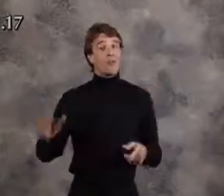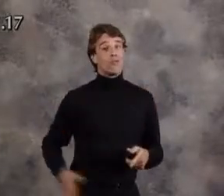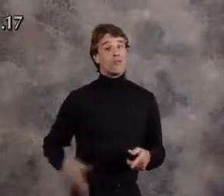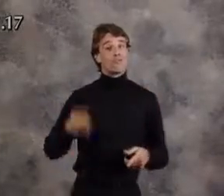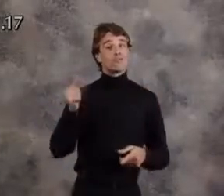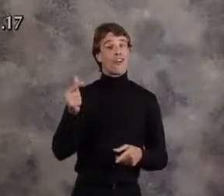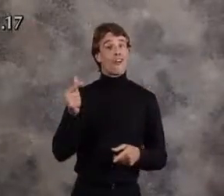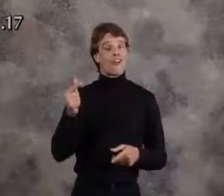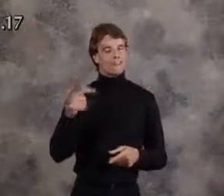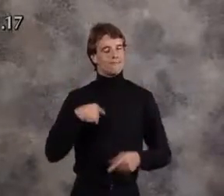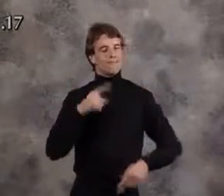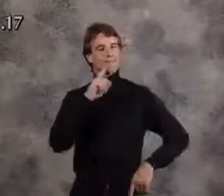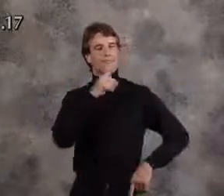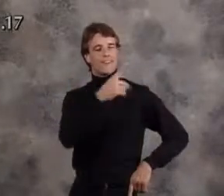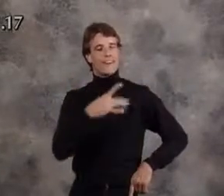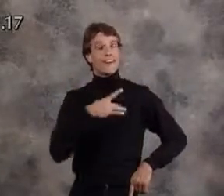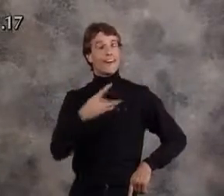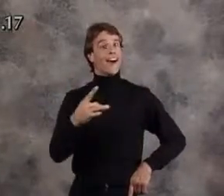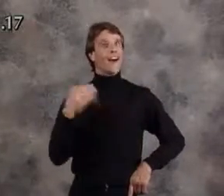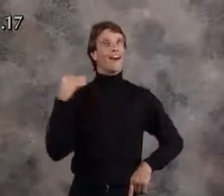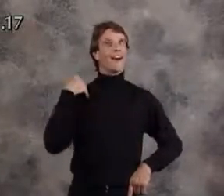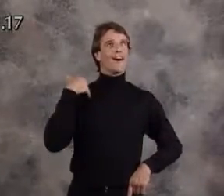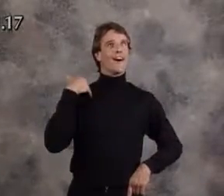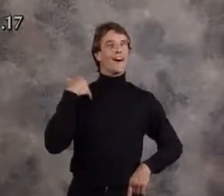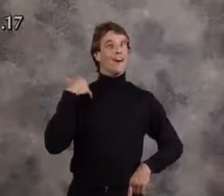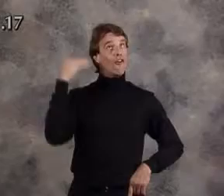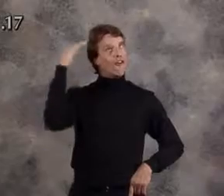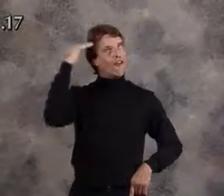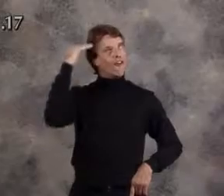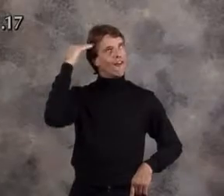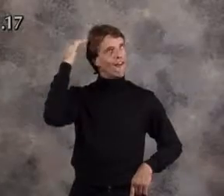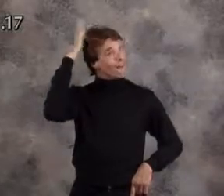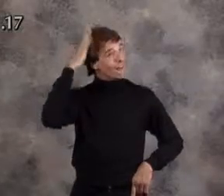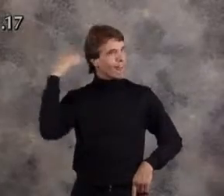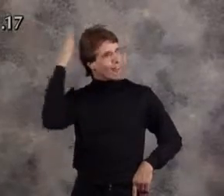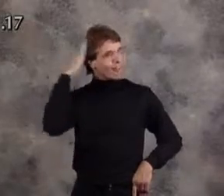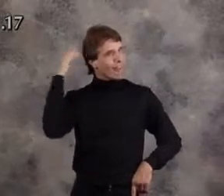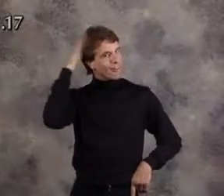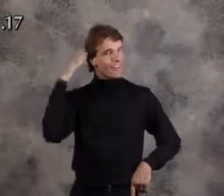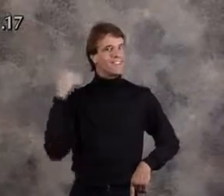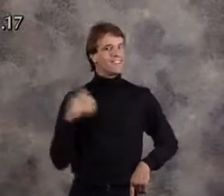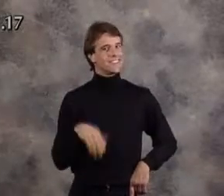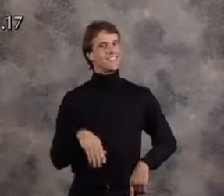I'm sure the dog appreciated this technique as well. A nice, gentle tap.